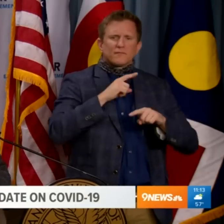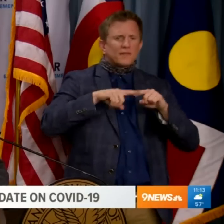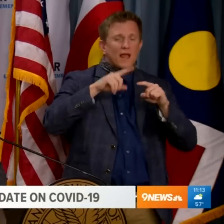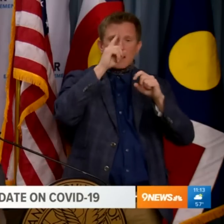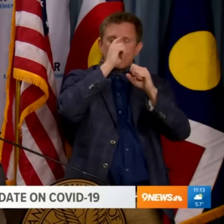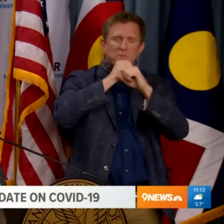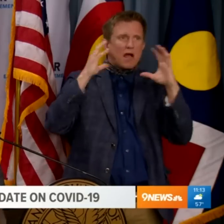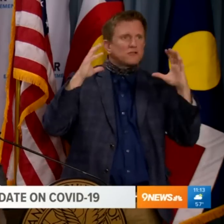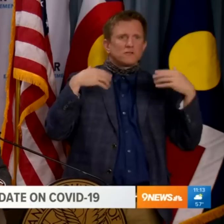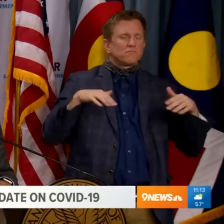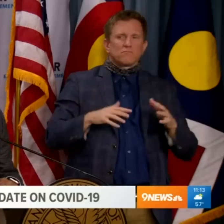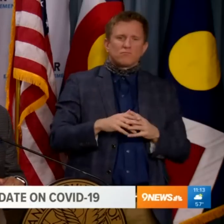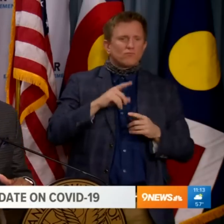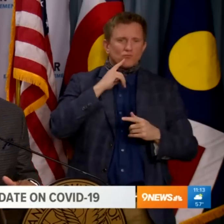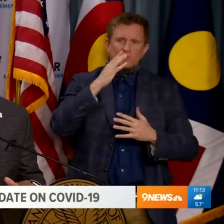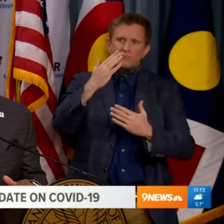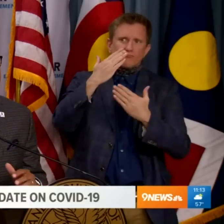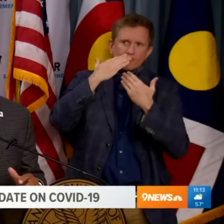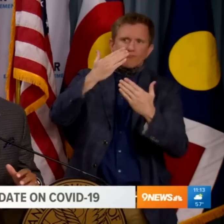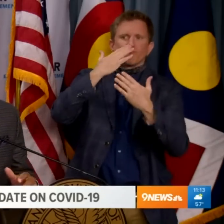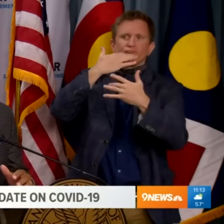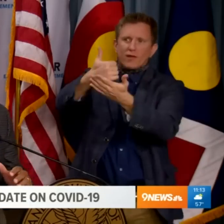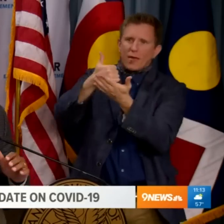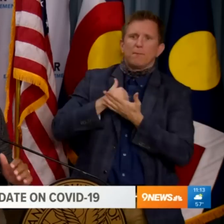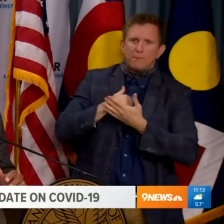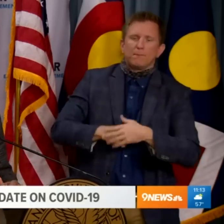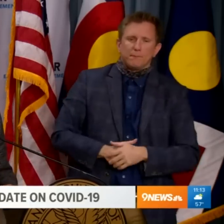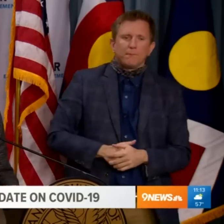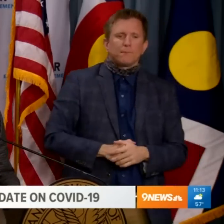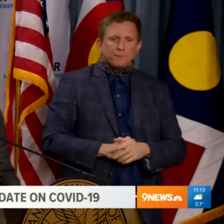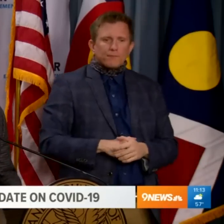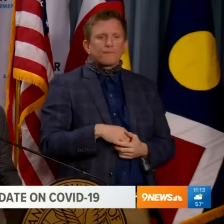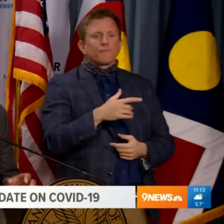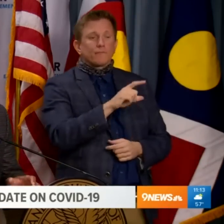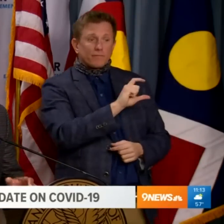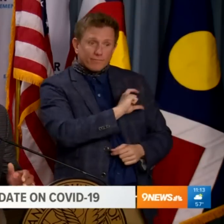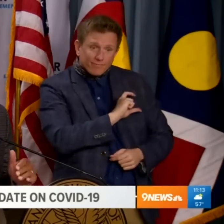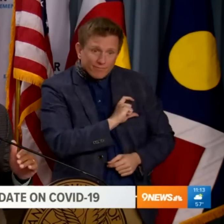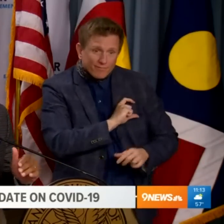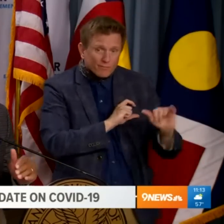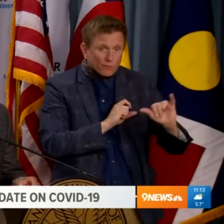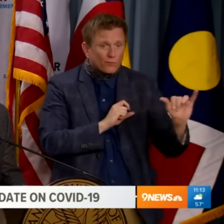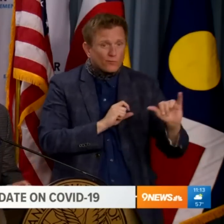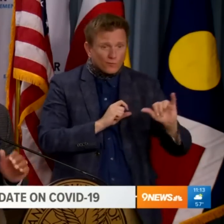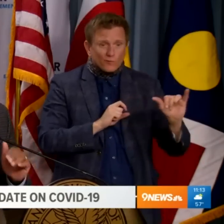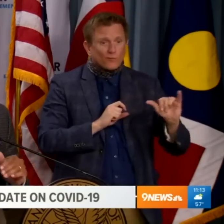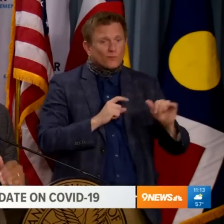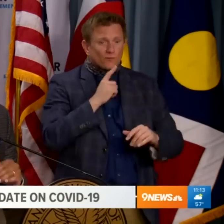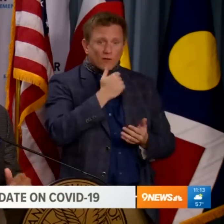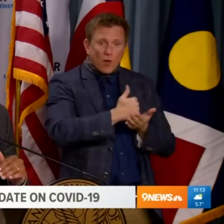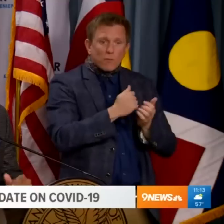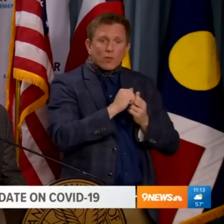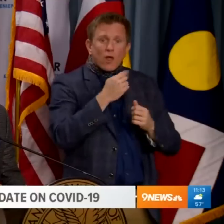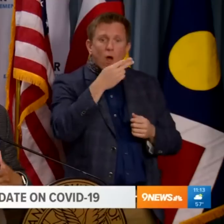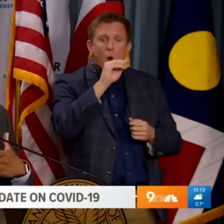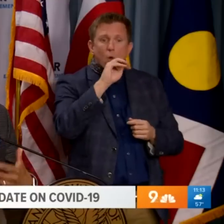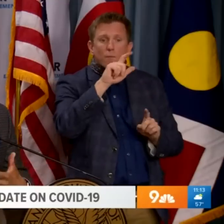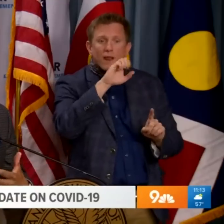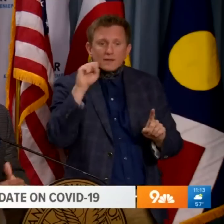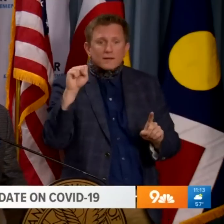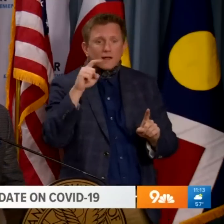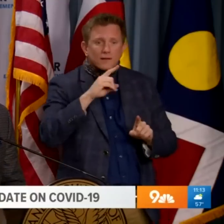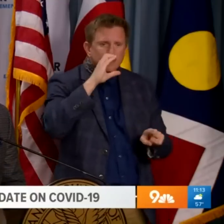I want to thank our National Guard for coming to Denver to help us with our shelters and for their leadership and courage,